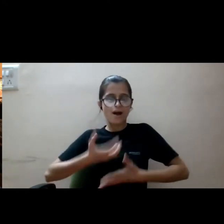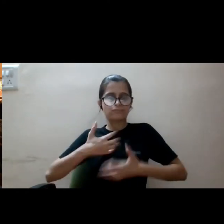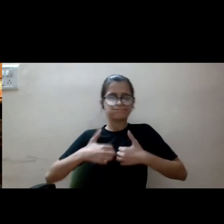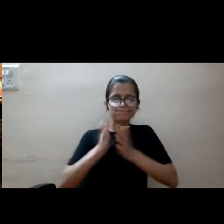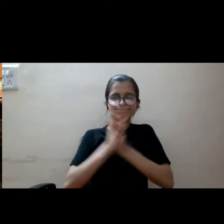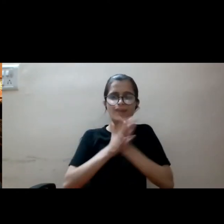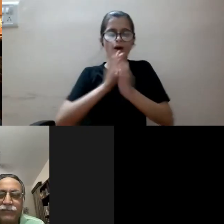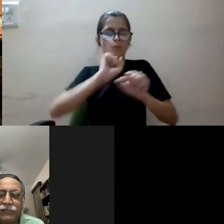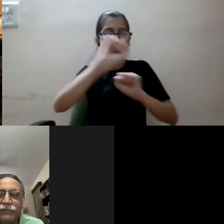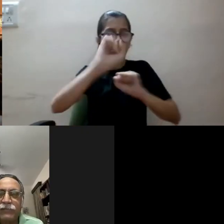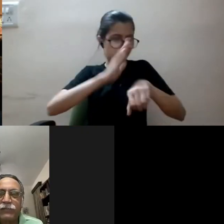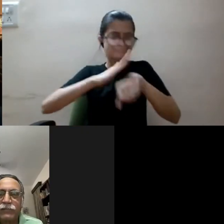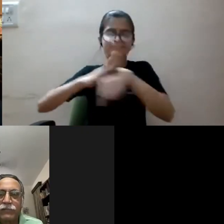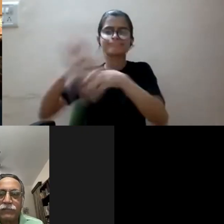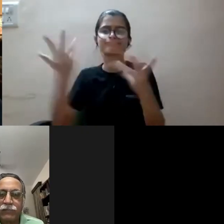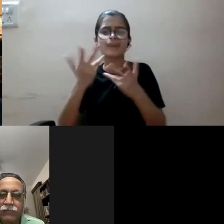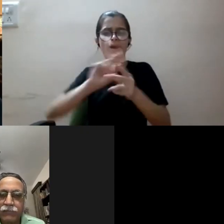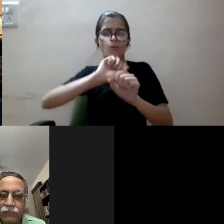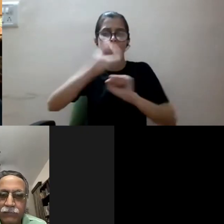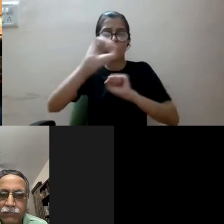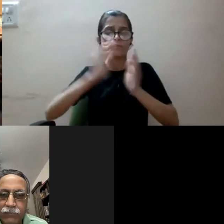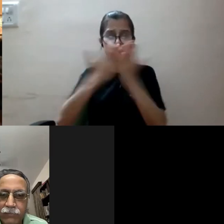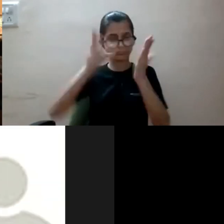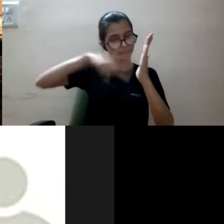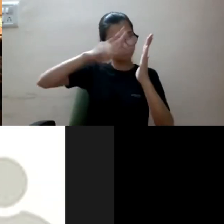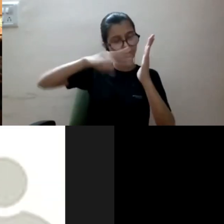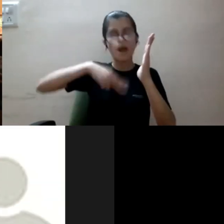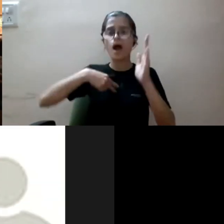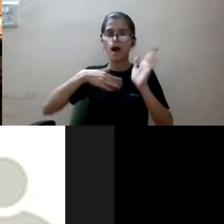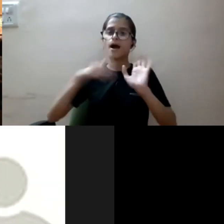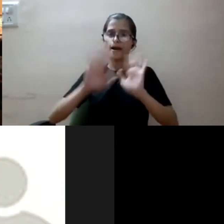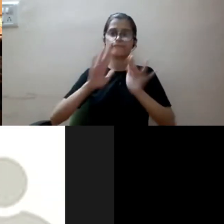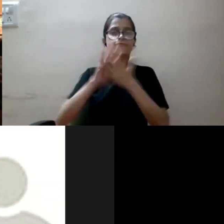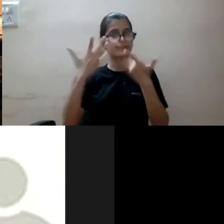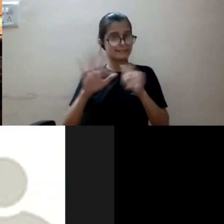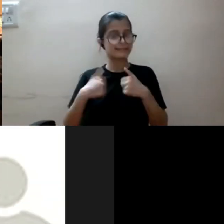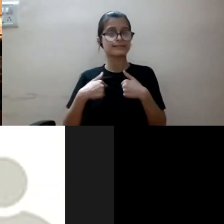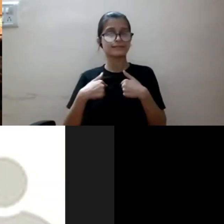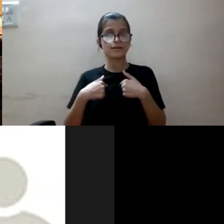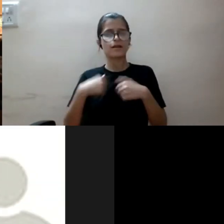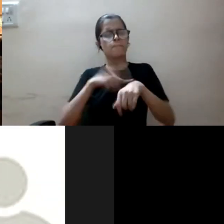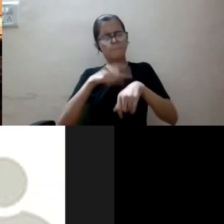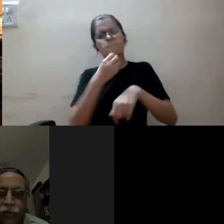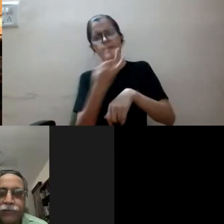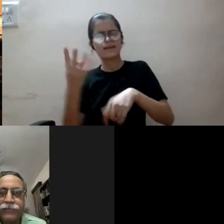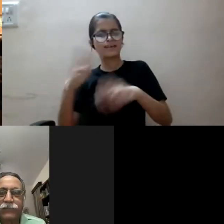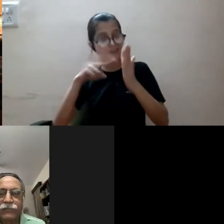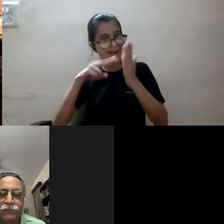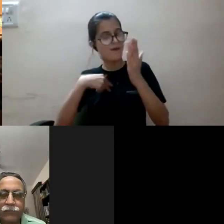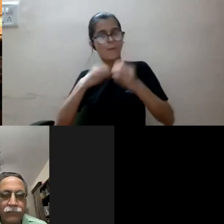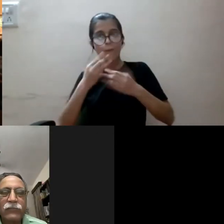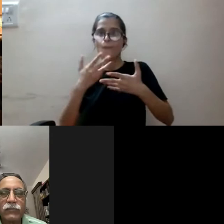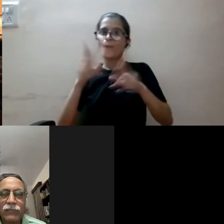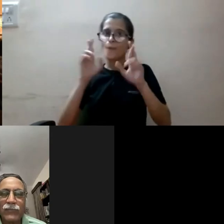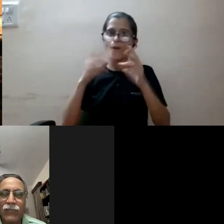all of what your experiences have been. And I've read your book, Eavesdropping, and trust me, a lot of times I felt, oh my God, this has happened to me.